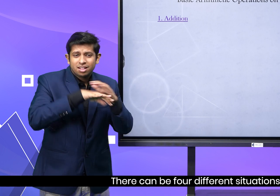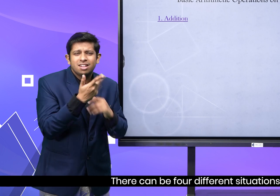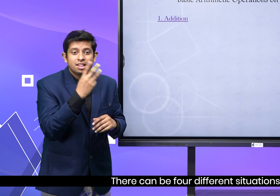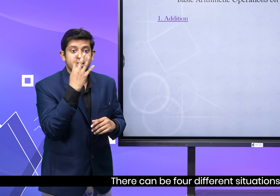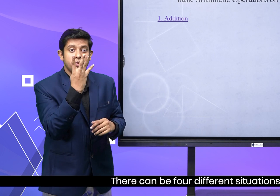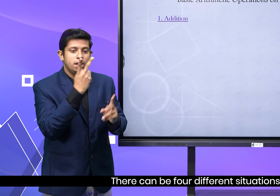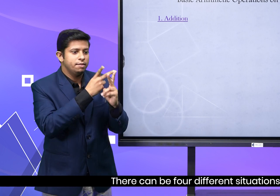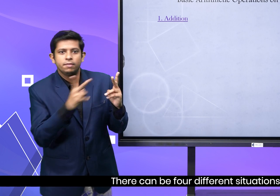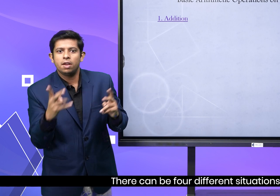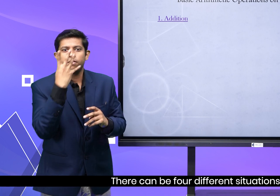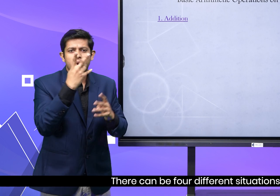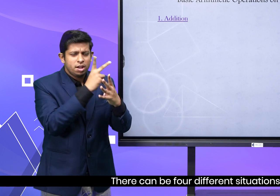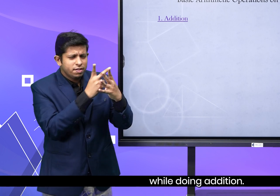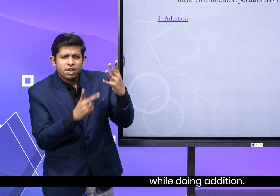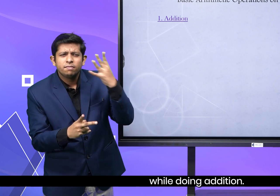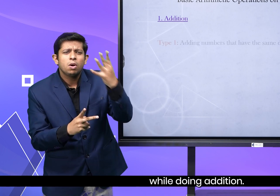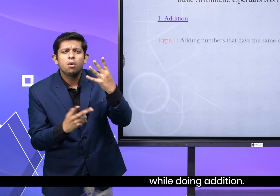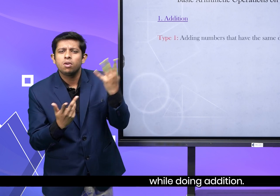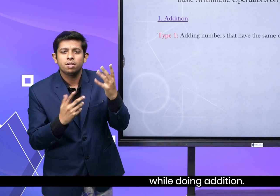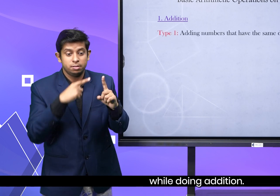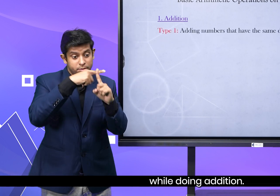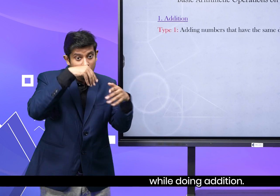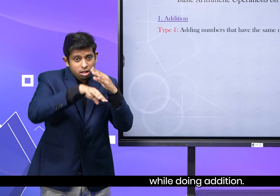There can be 4 different situations while doing addition.